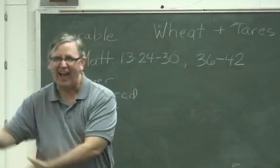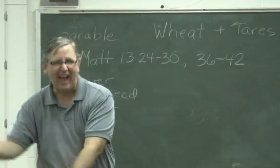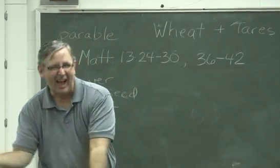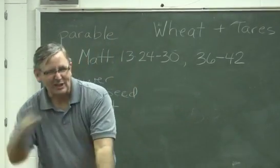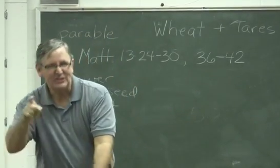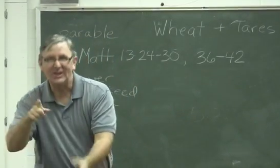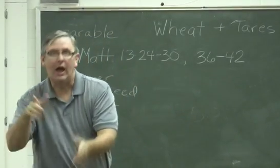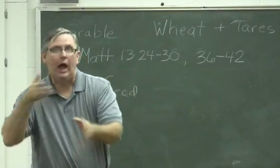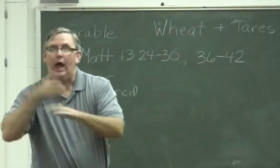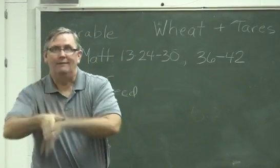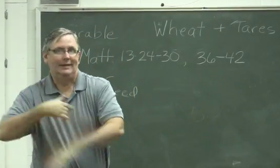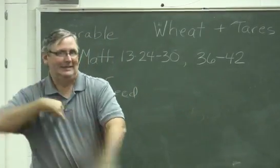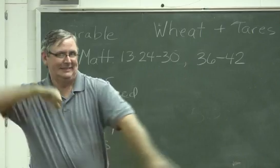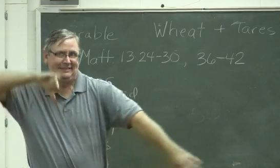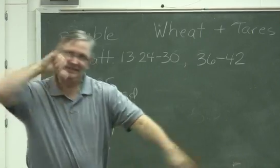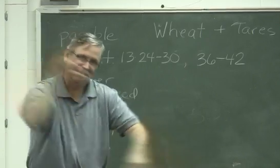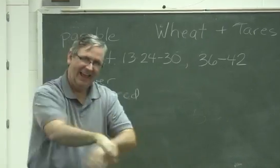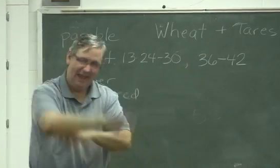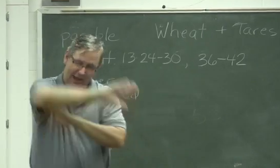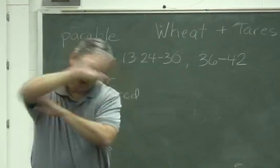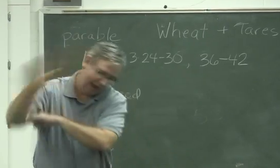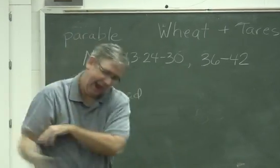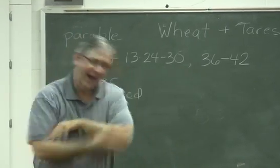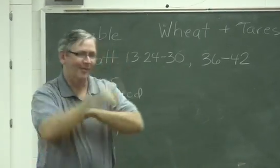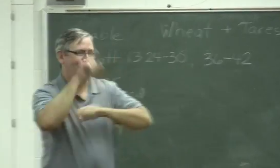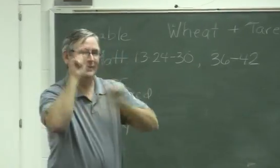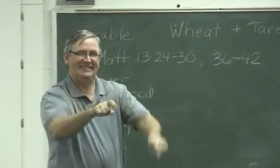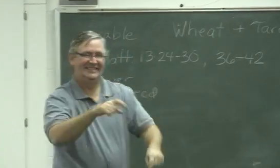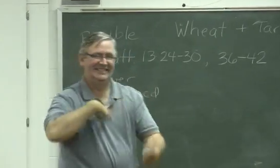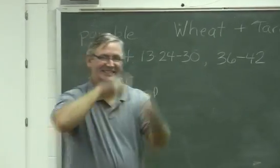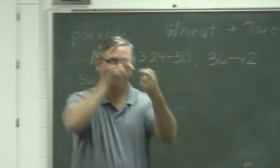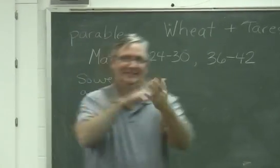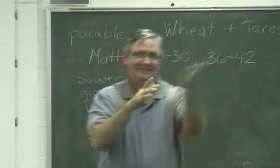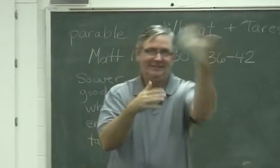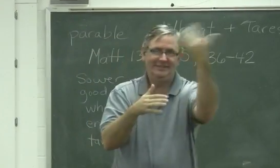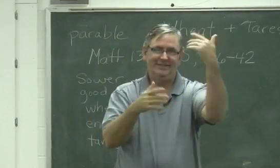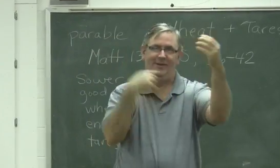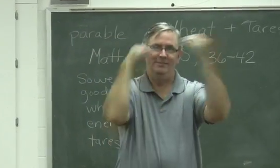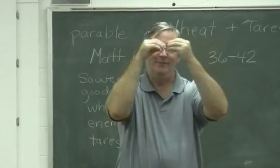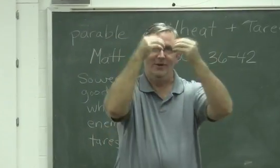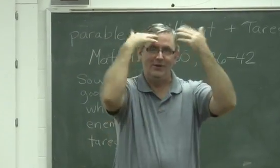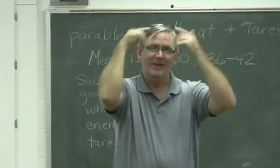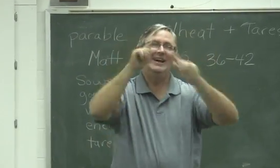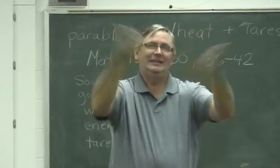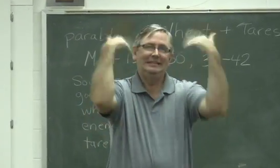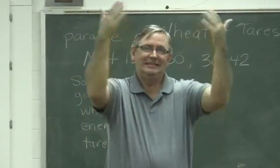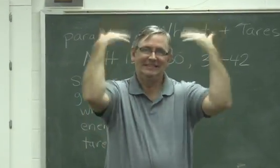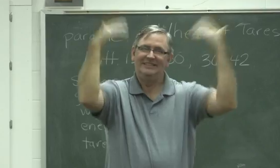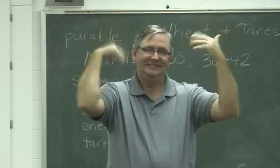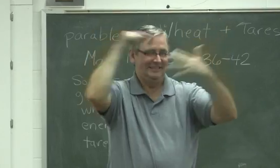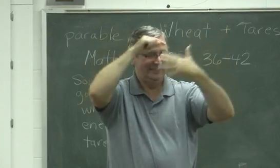and they leave. But really, it should be like, everybody should be like,